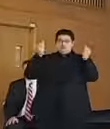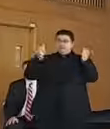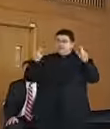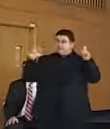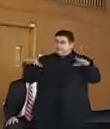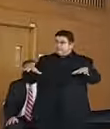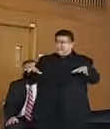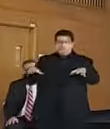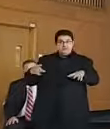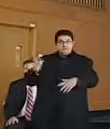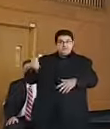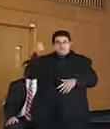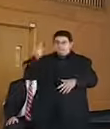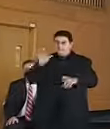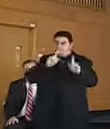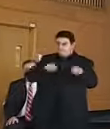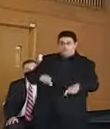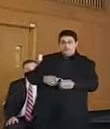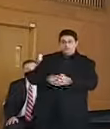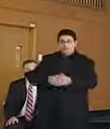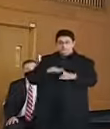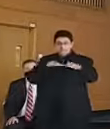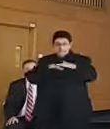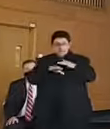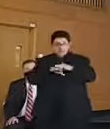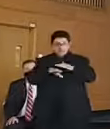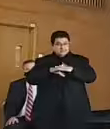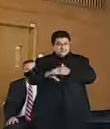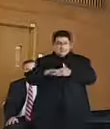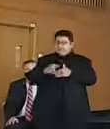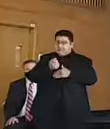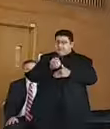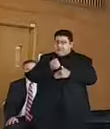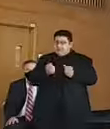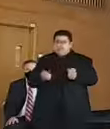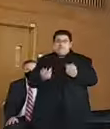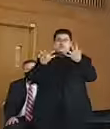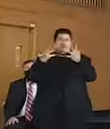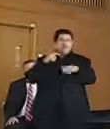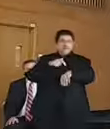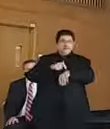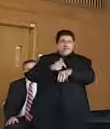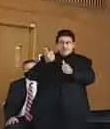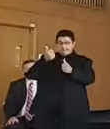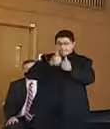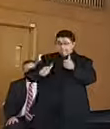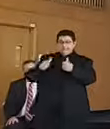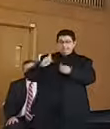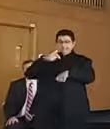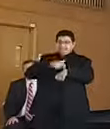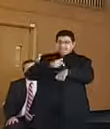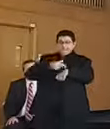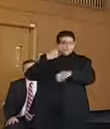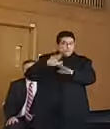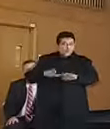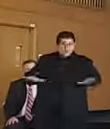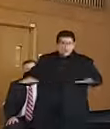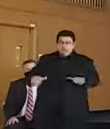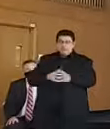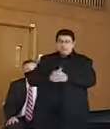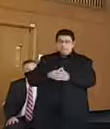more accessible to every school, multiple times for every child, and a vaccine may be accessible at that time as well to